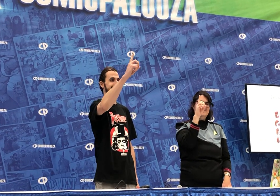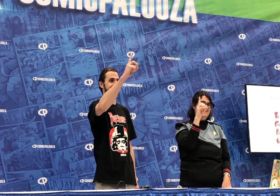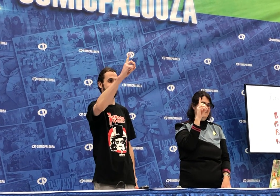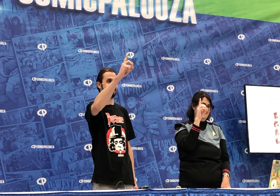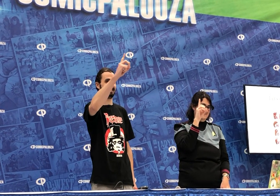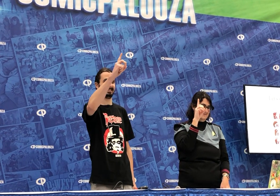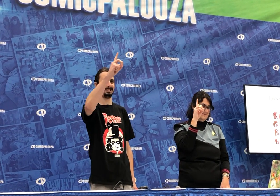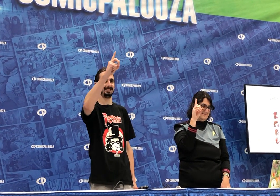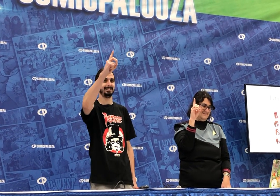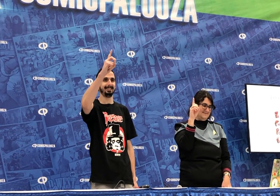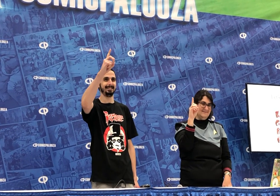D,